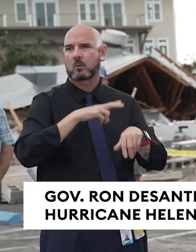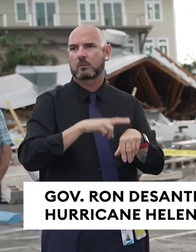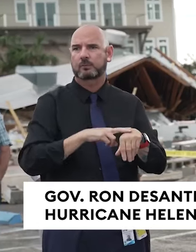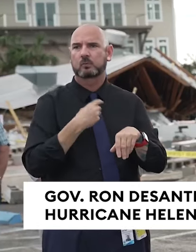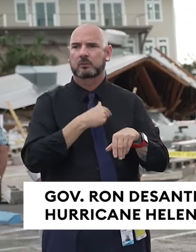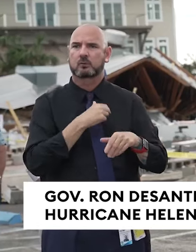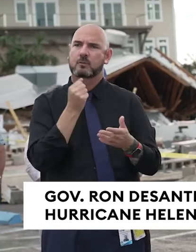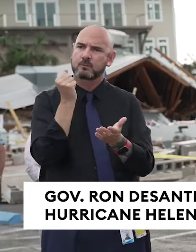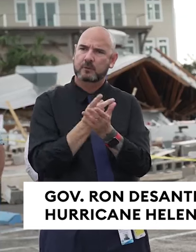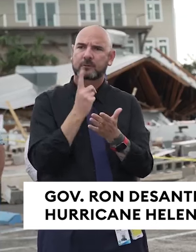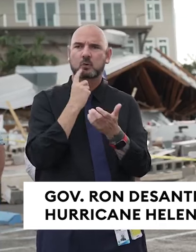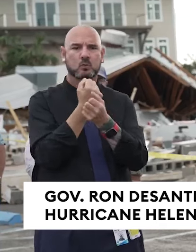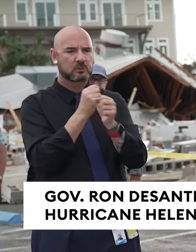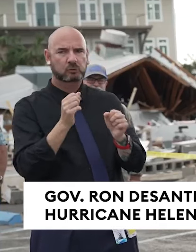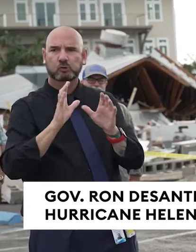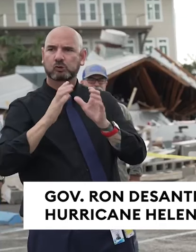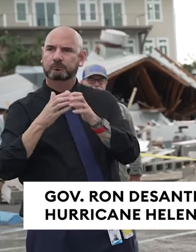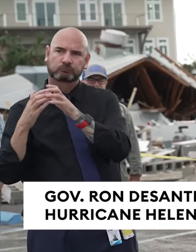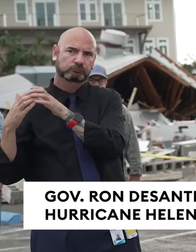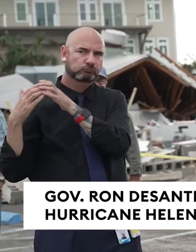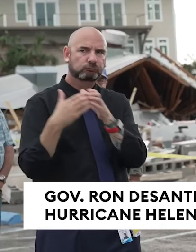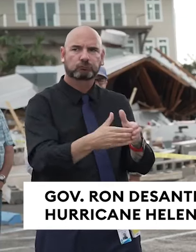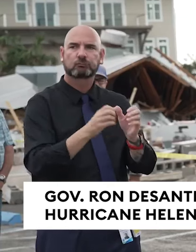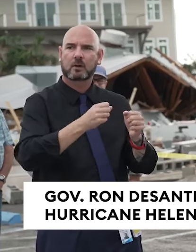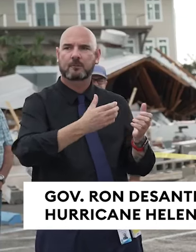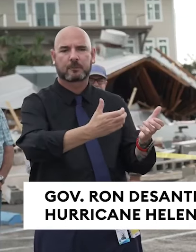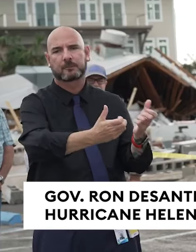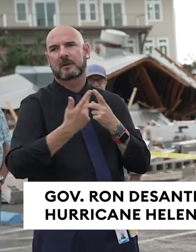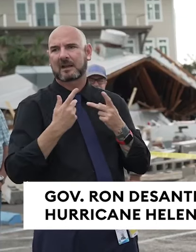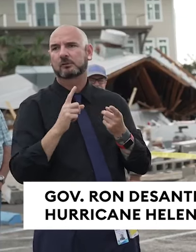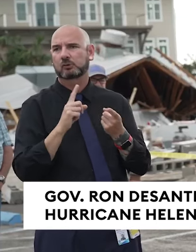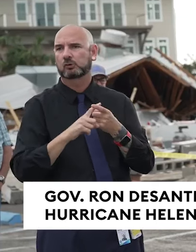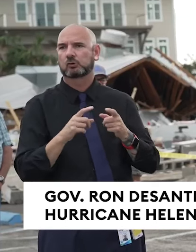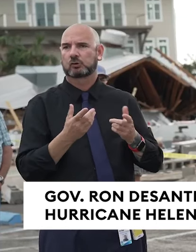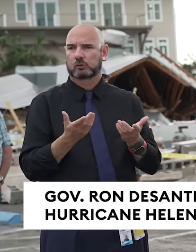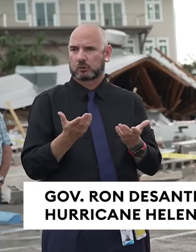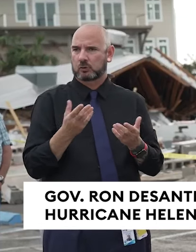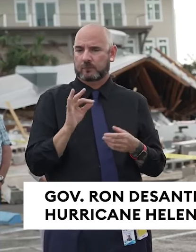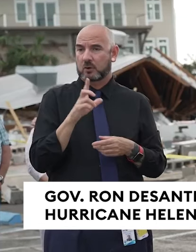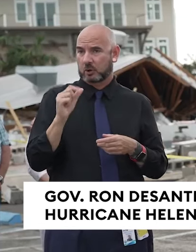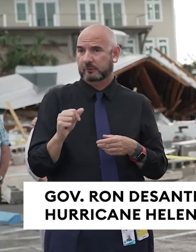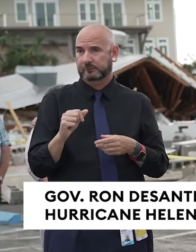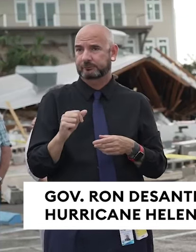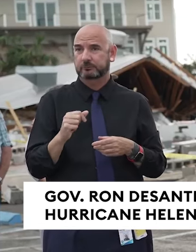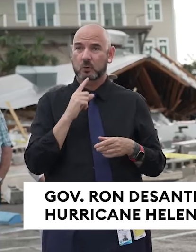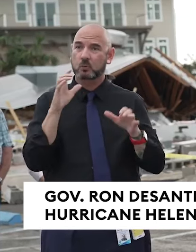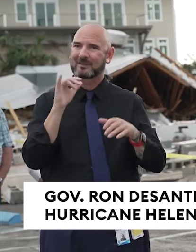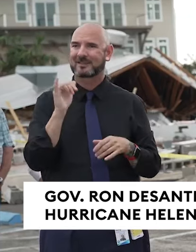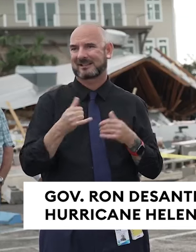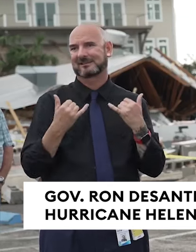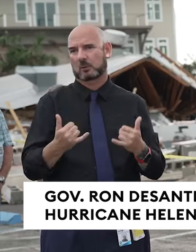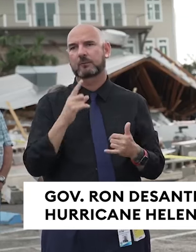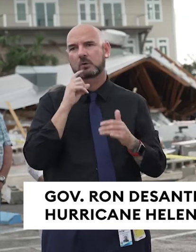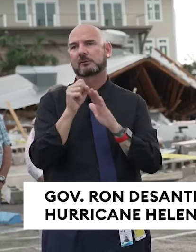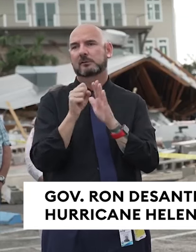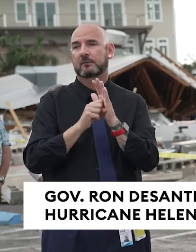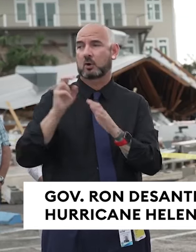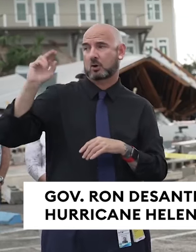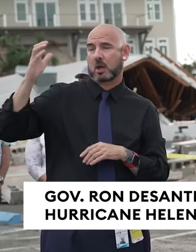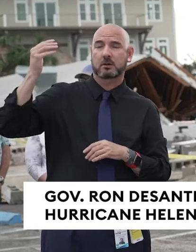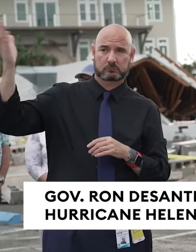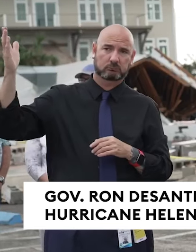rescue missions to be able to bring people back to the state of Florida. So we are doing that now in the state of North Carolina. If